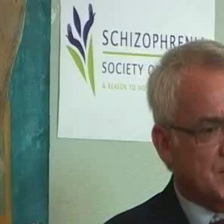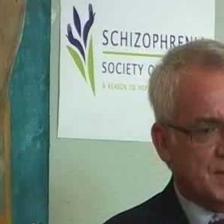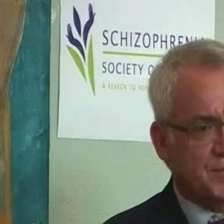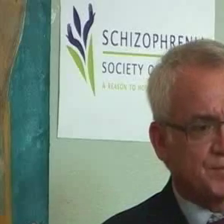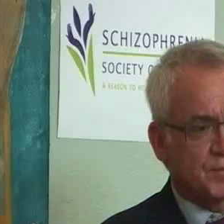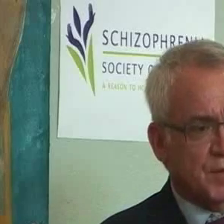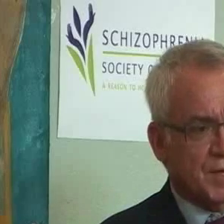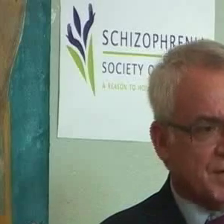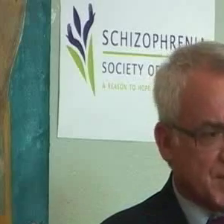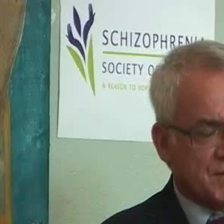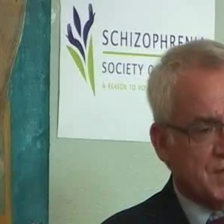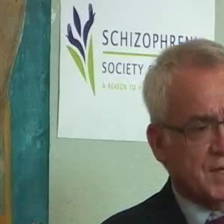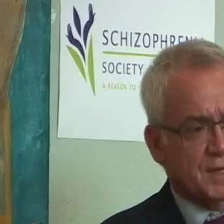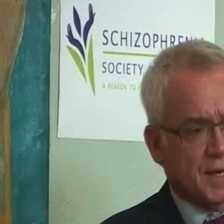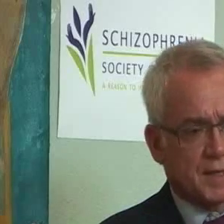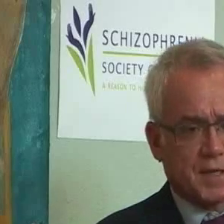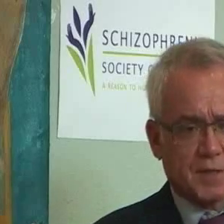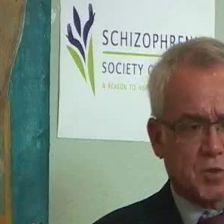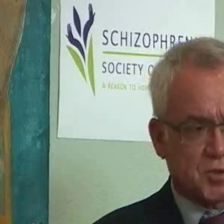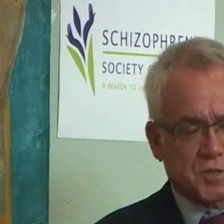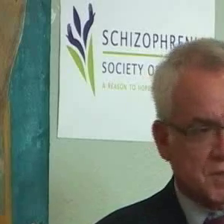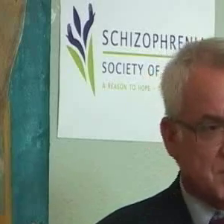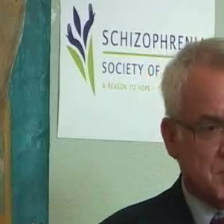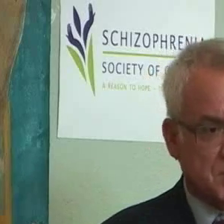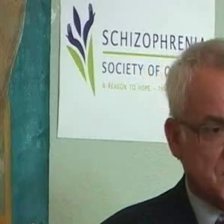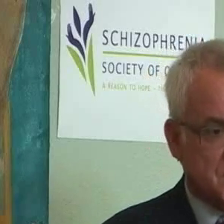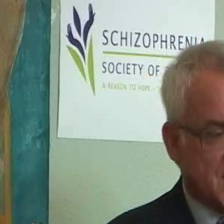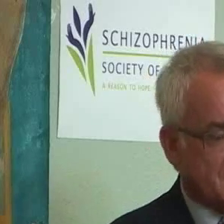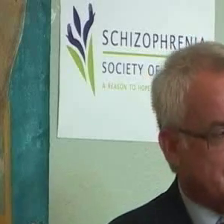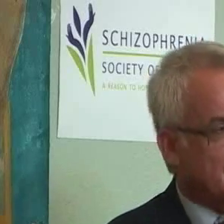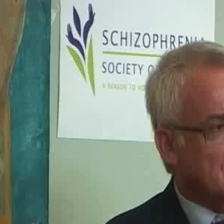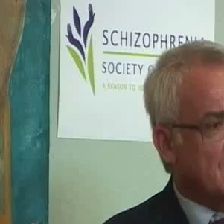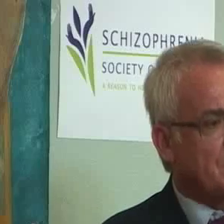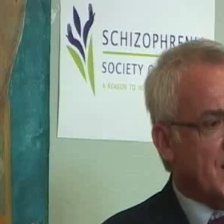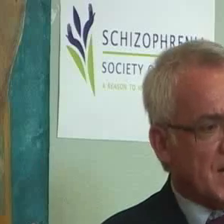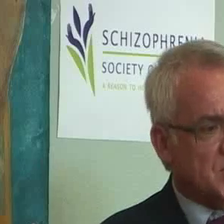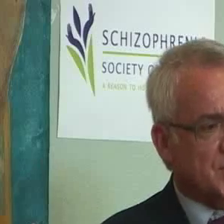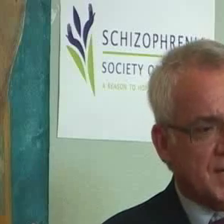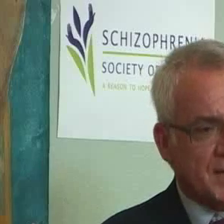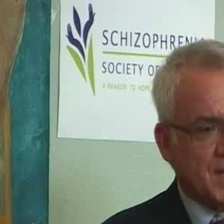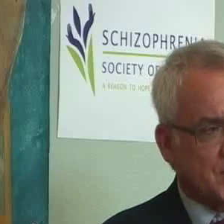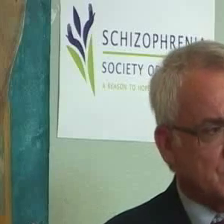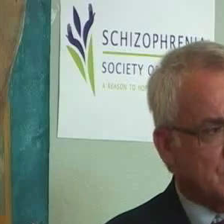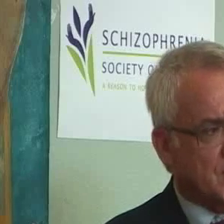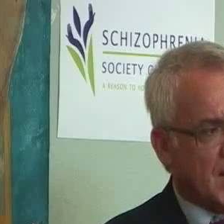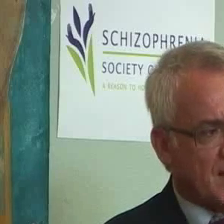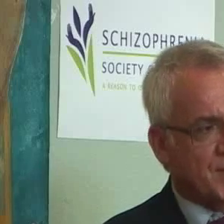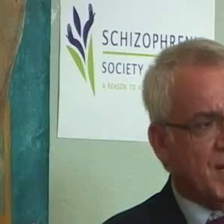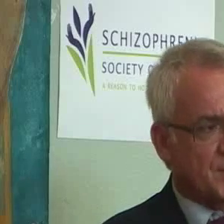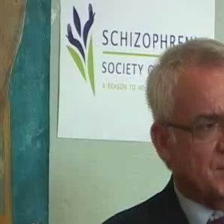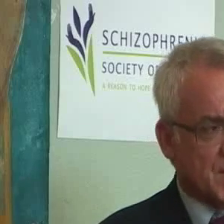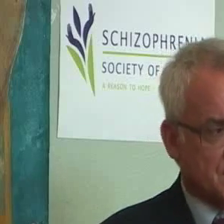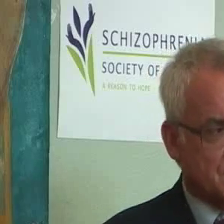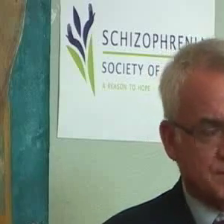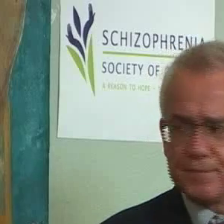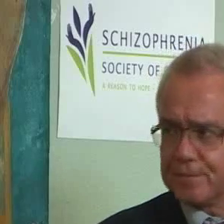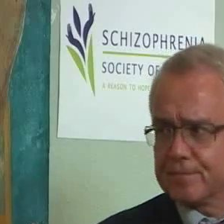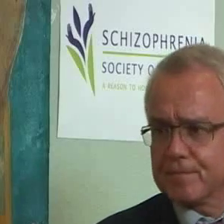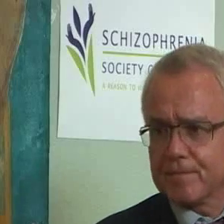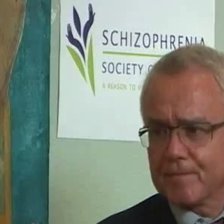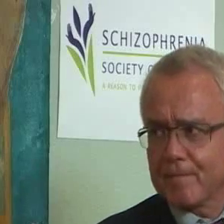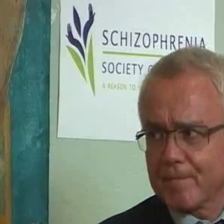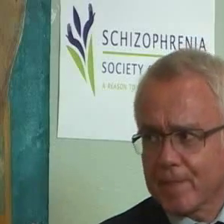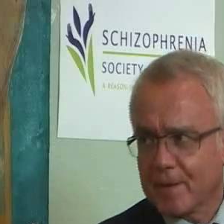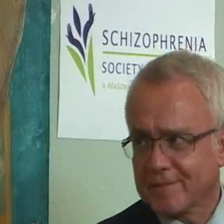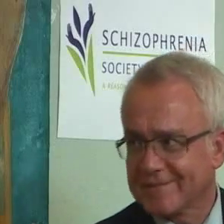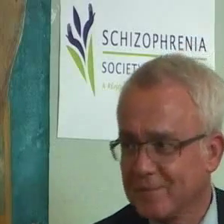them with the caregivers and social assistance societies, but also you got to be able to have them help themselves. I'm